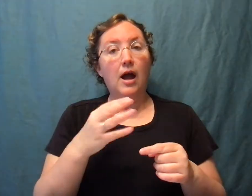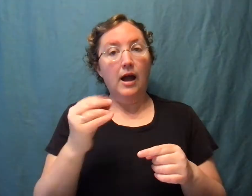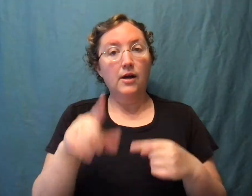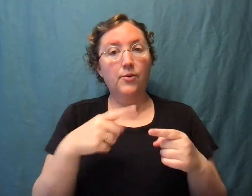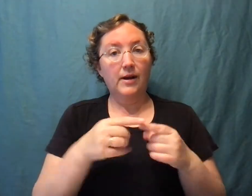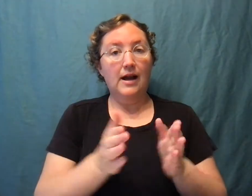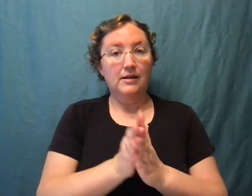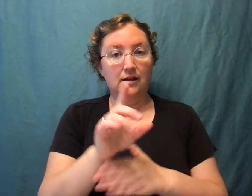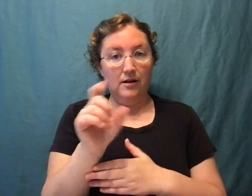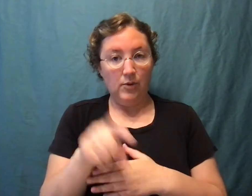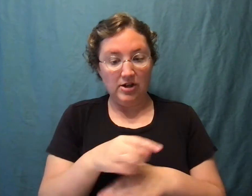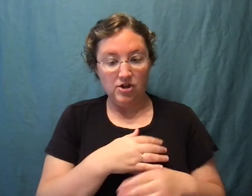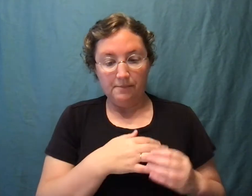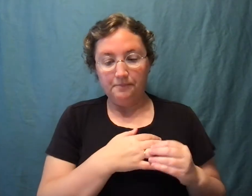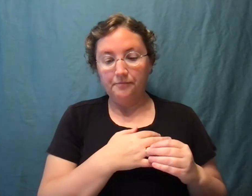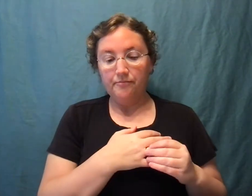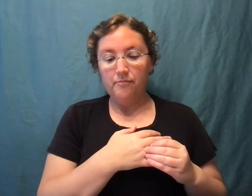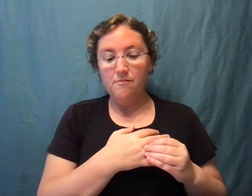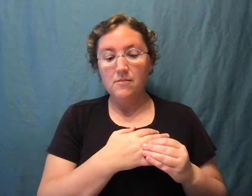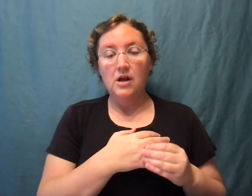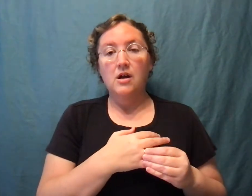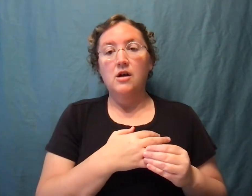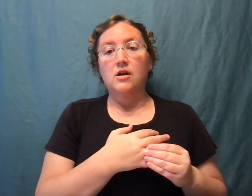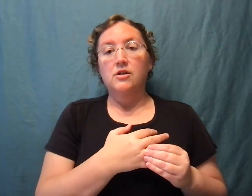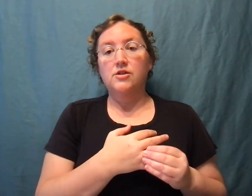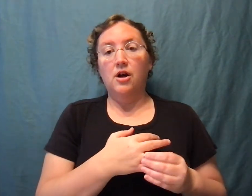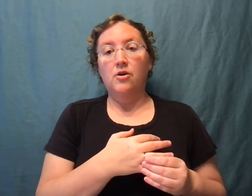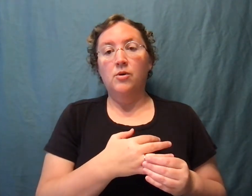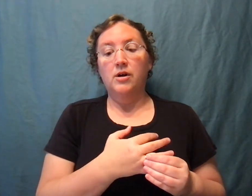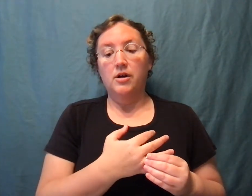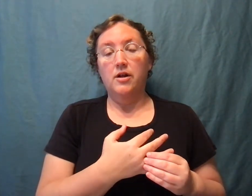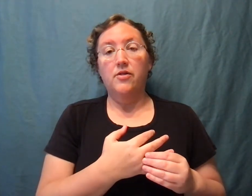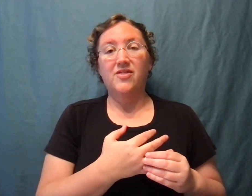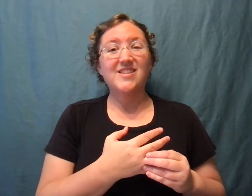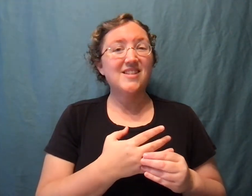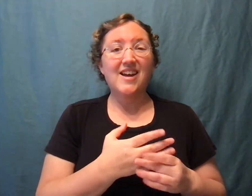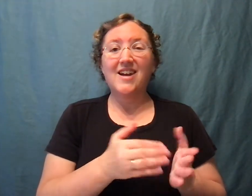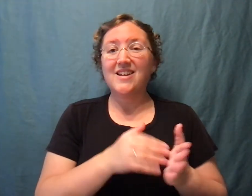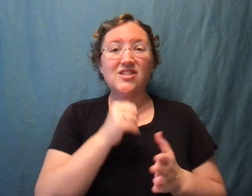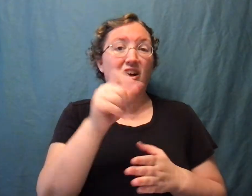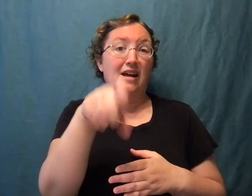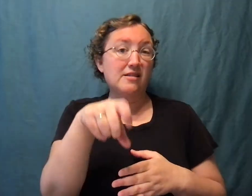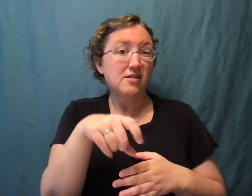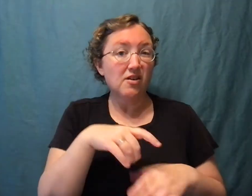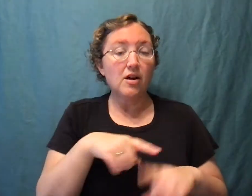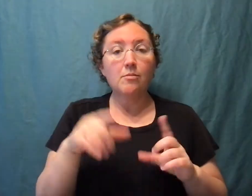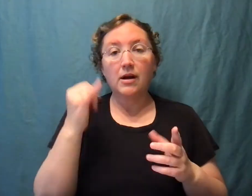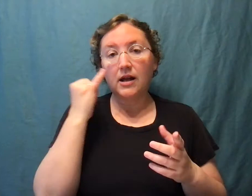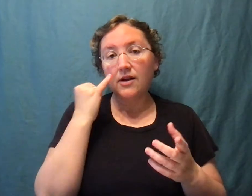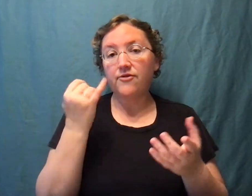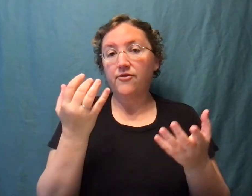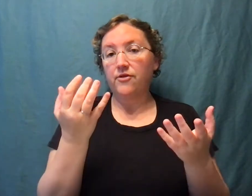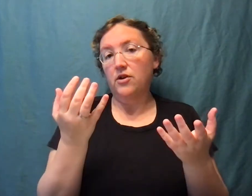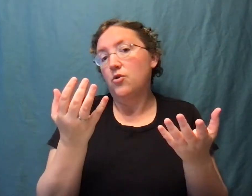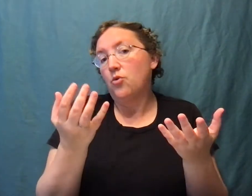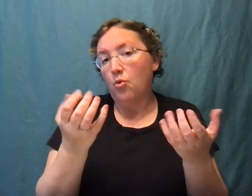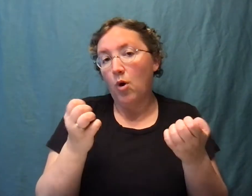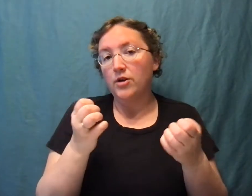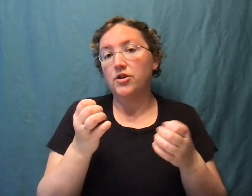and when asking a question. So this again is not necessary, but if you want to